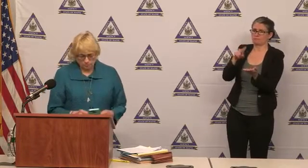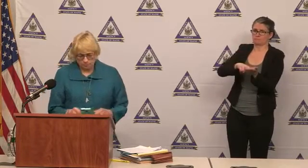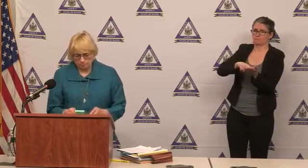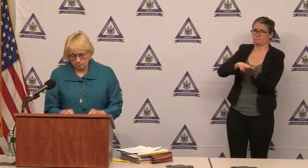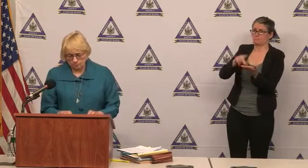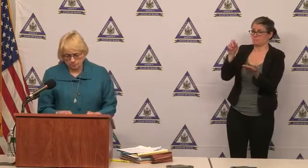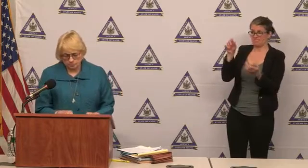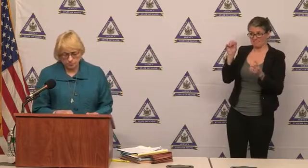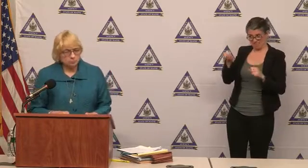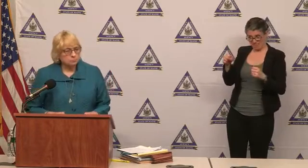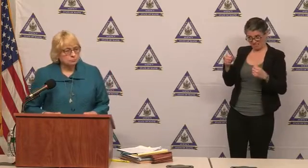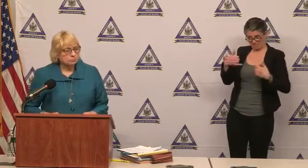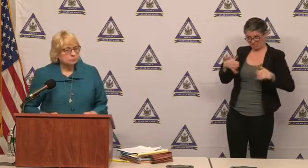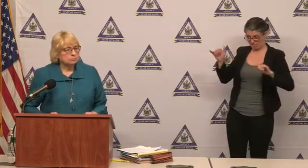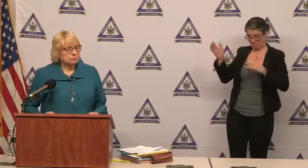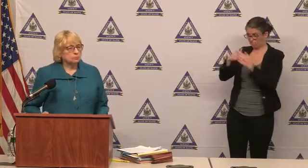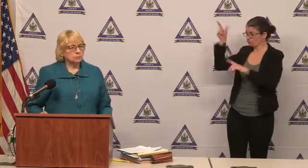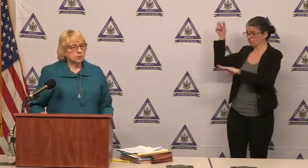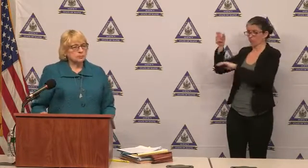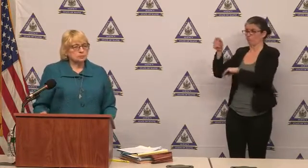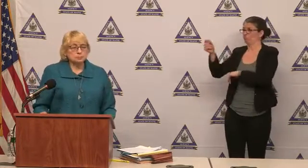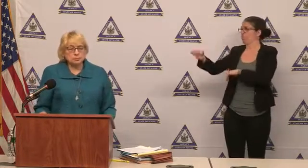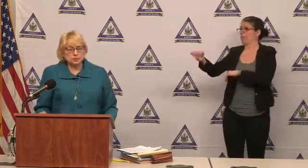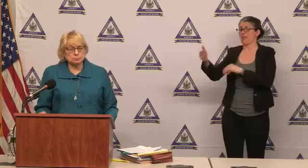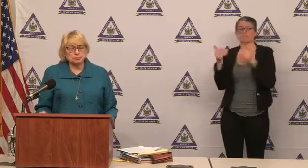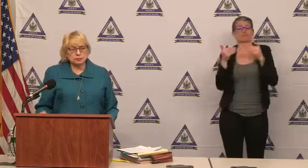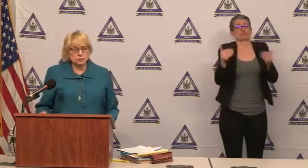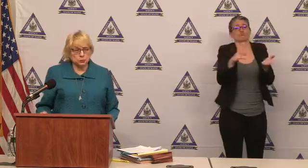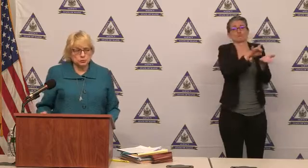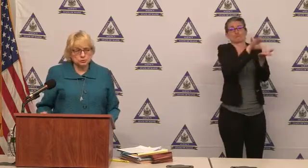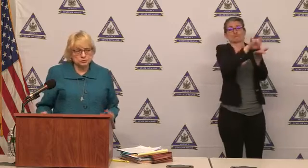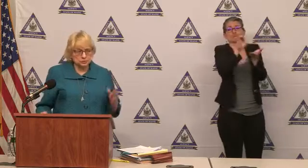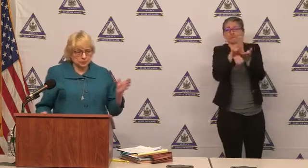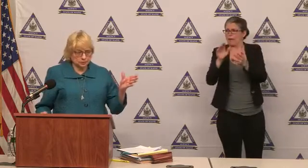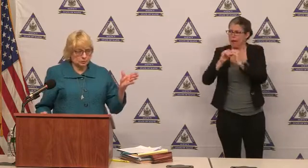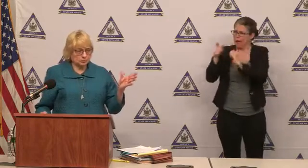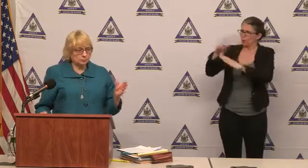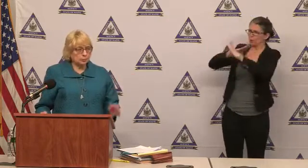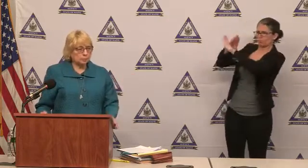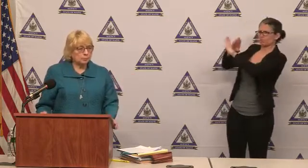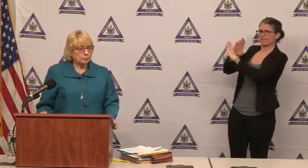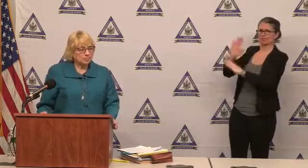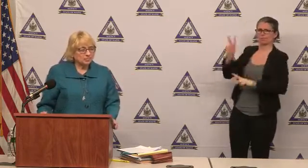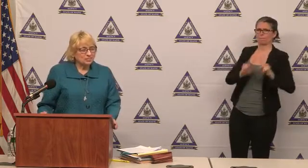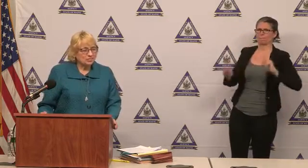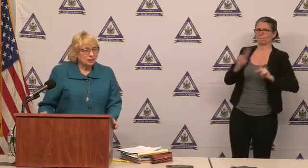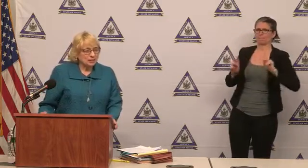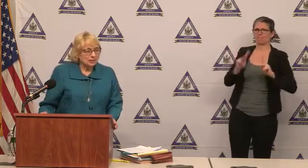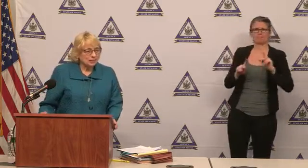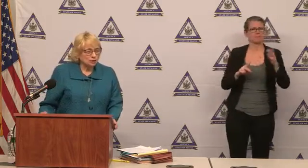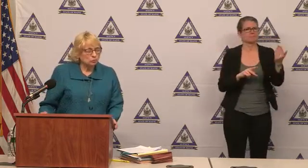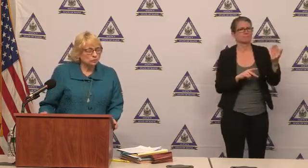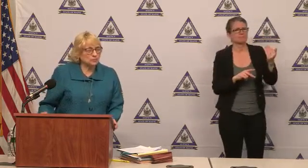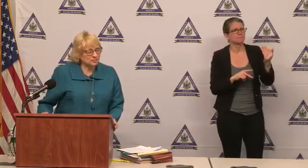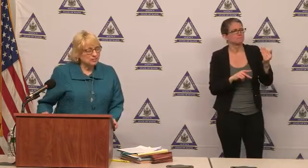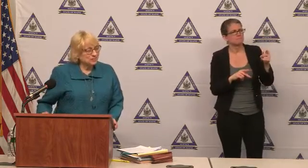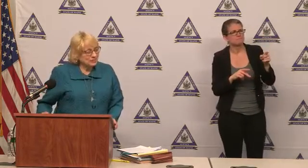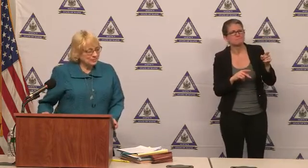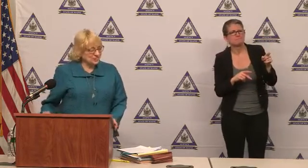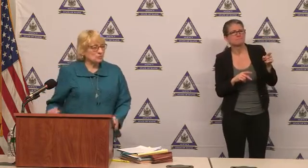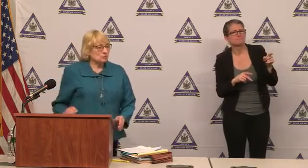anything else to prevent that from happening. I'm sorry, mixed orders? How do you mean? No, they're writs. Oh,